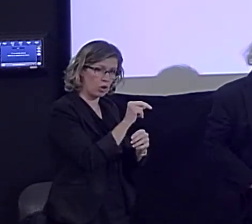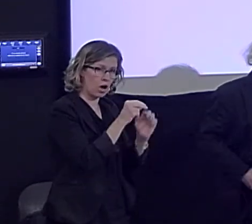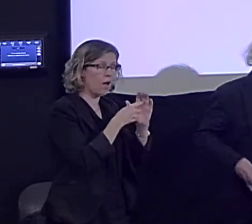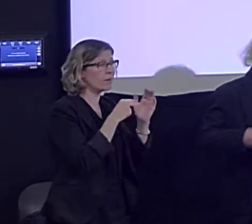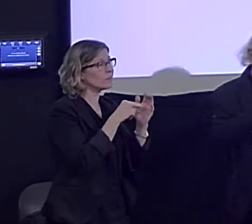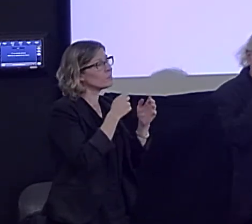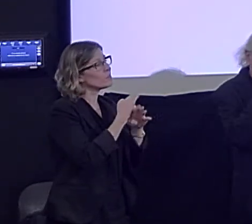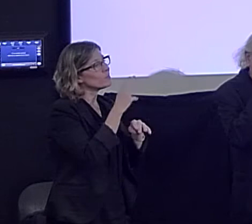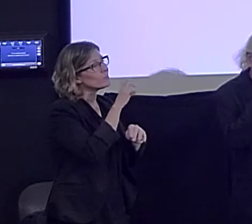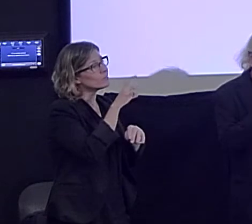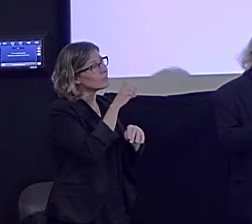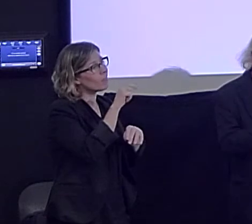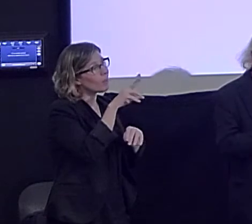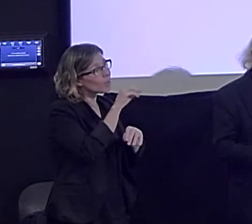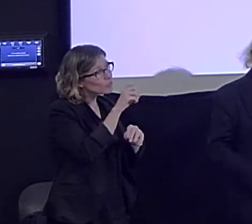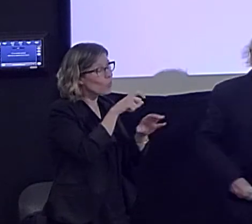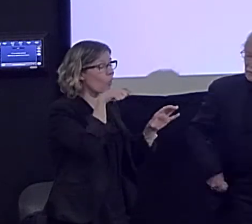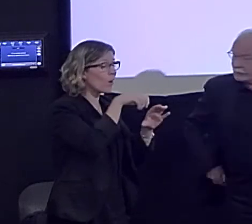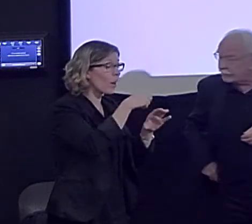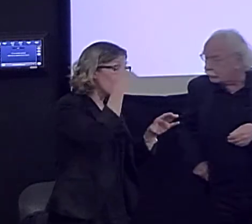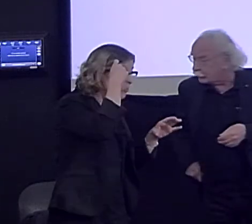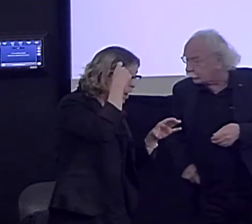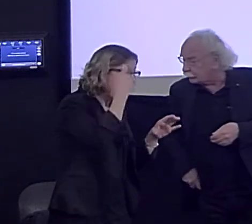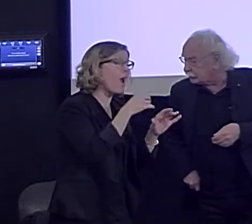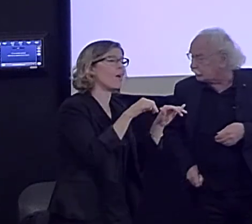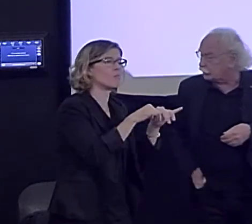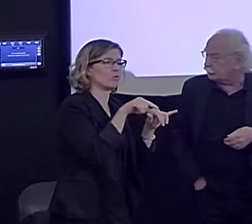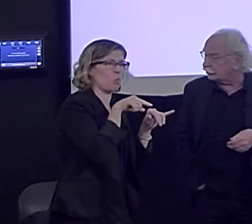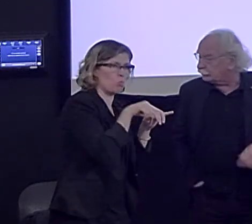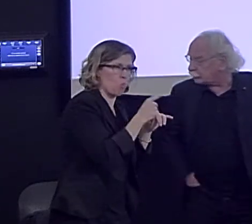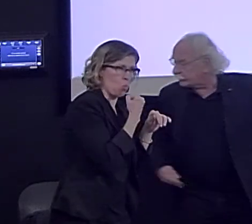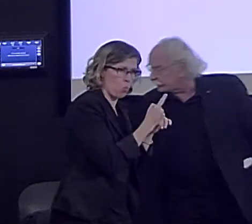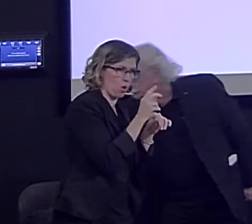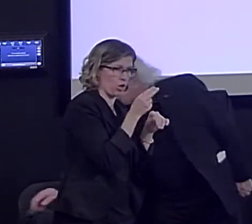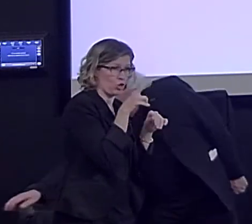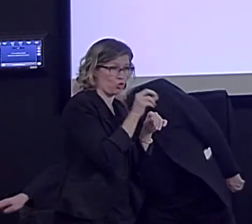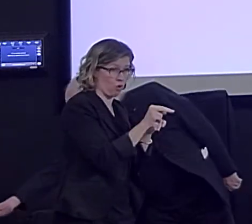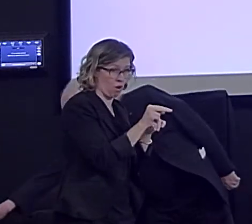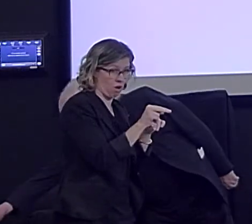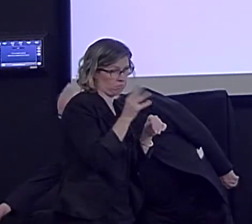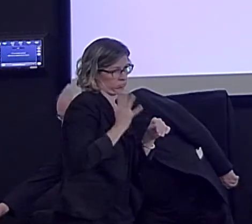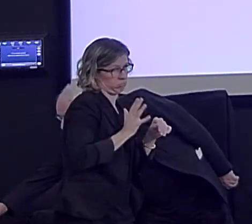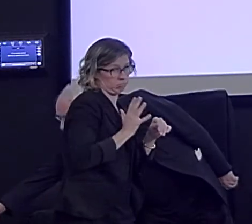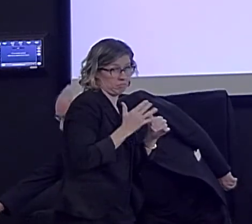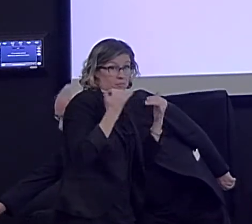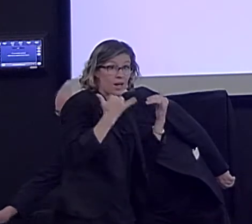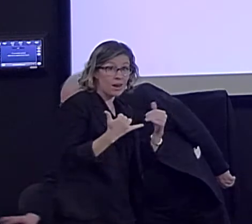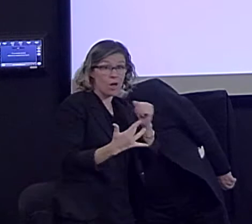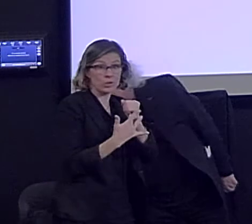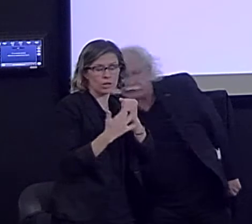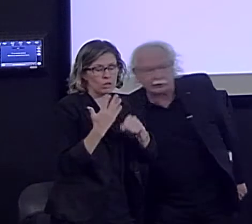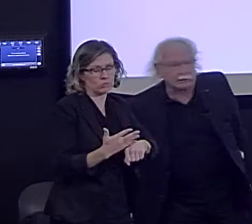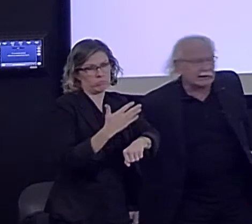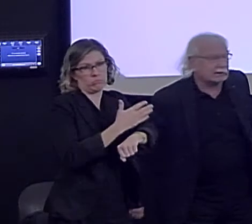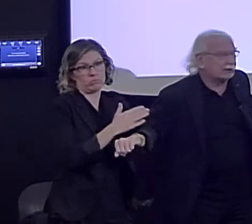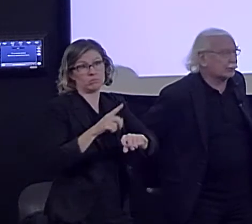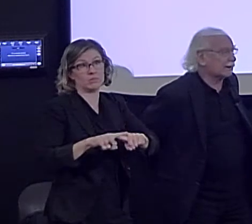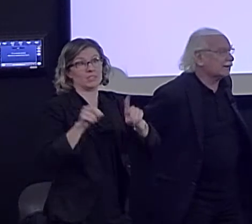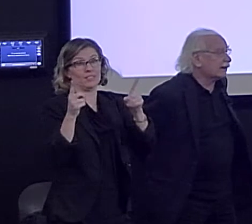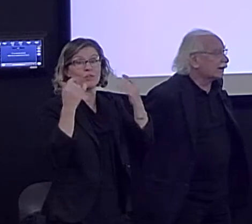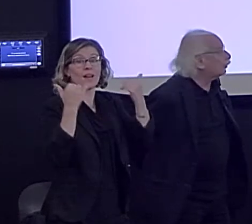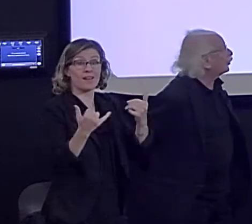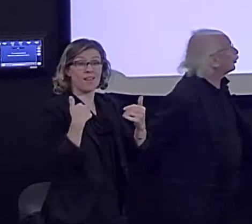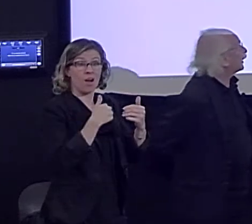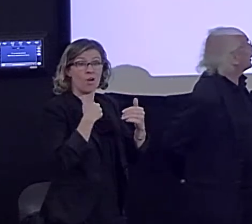the brain and record a single neuron. Now, fortunately, technology improved very much, and we have this type of electrode, like this